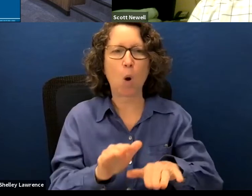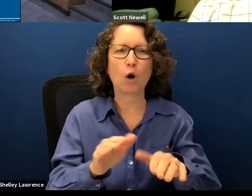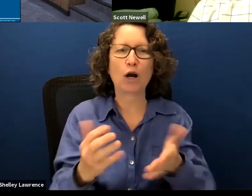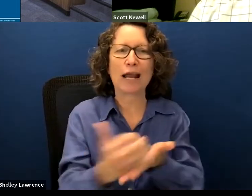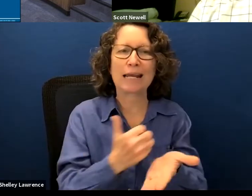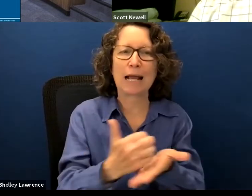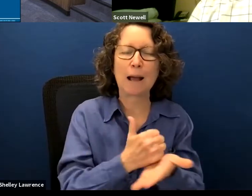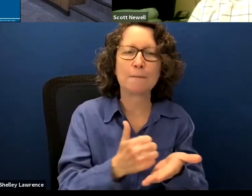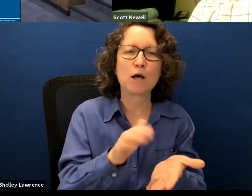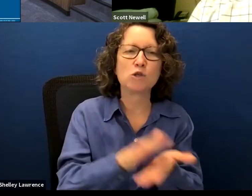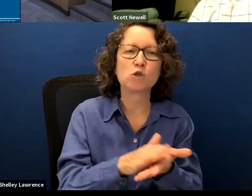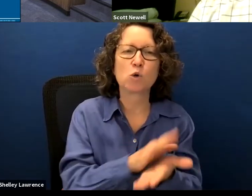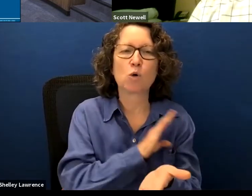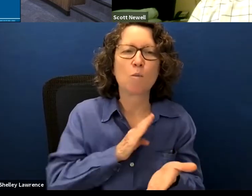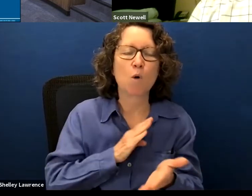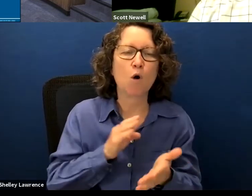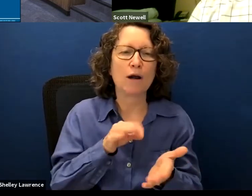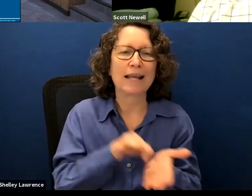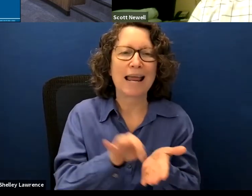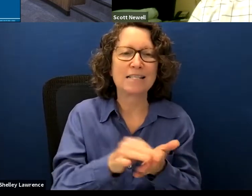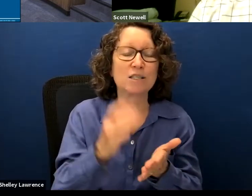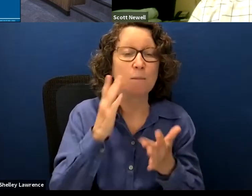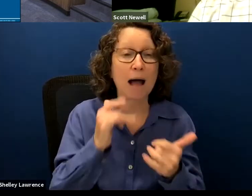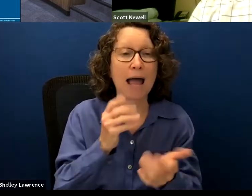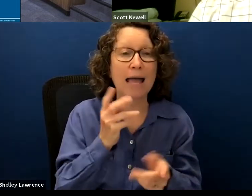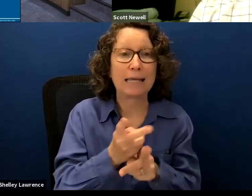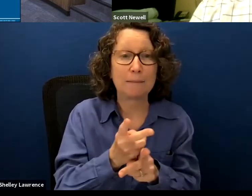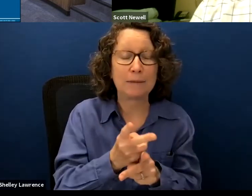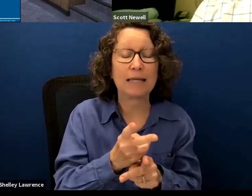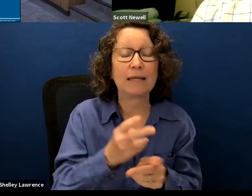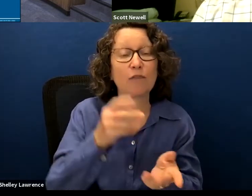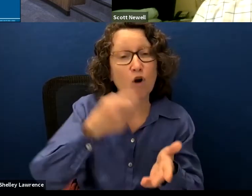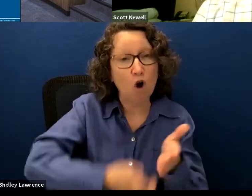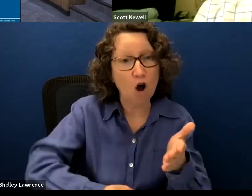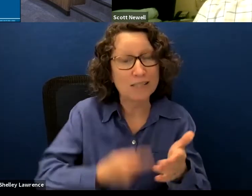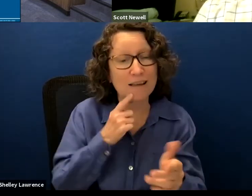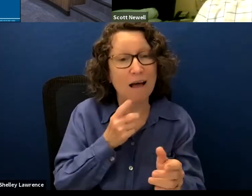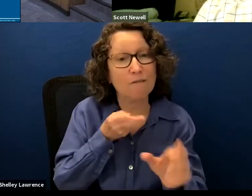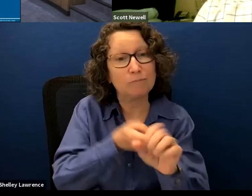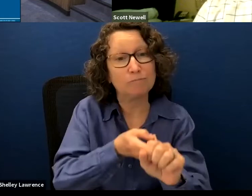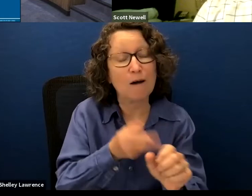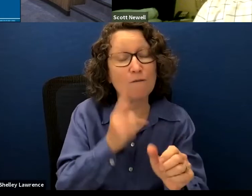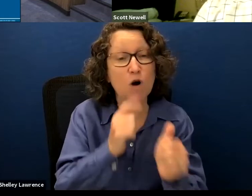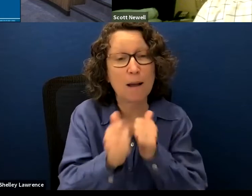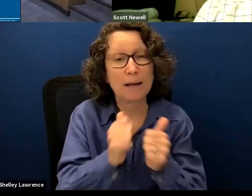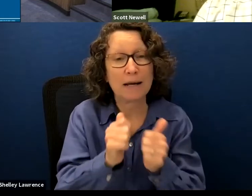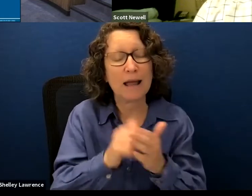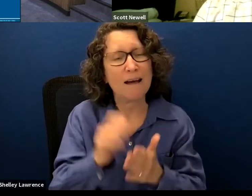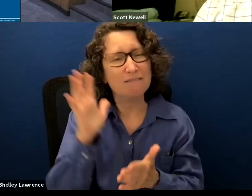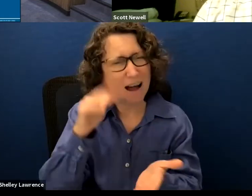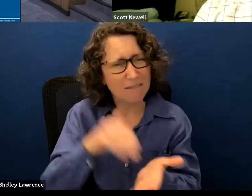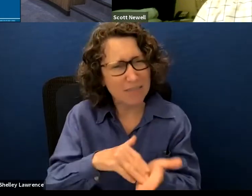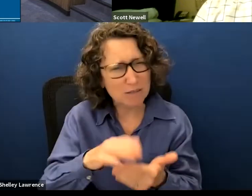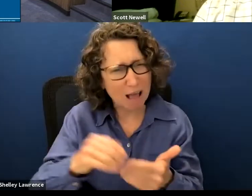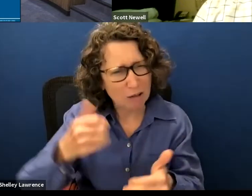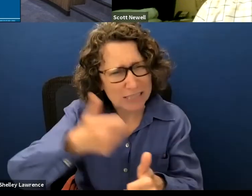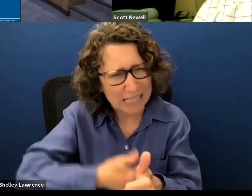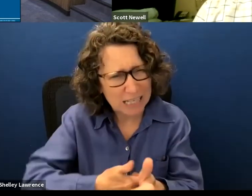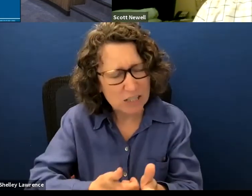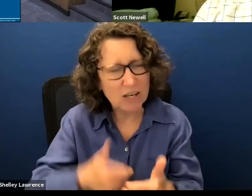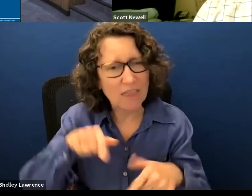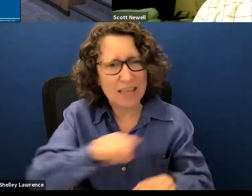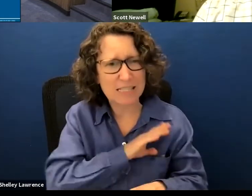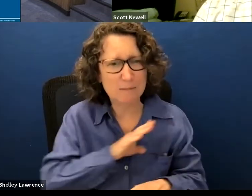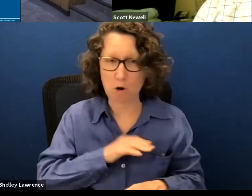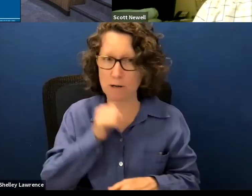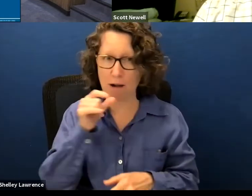school board candidates out by keeping the cost of candidate statement high. Last election's fees were $5,000 each. This board,